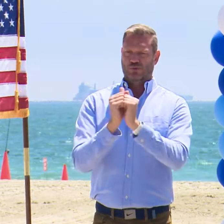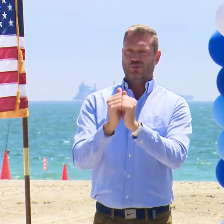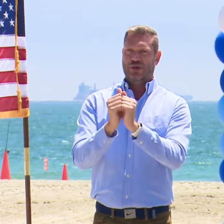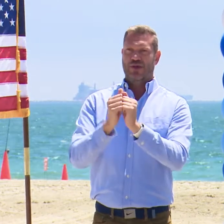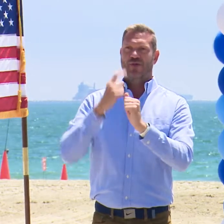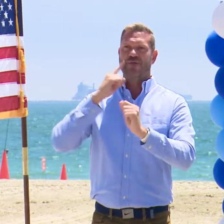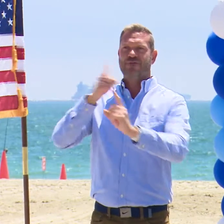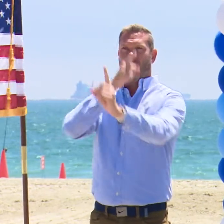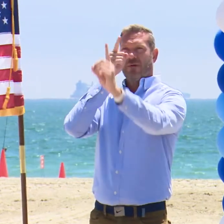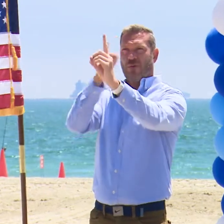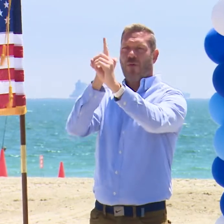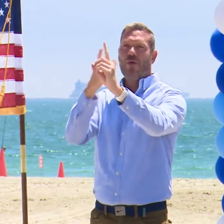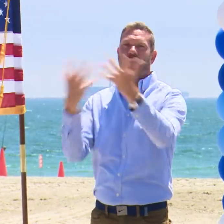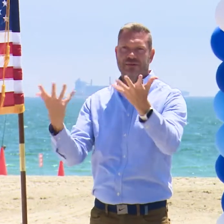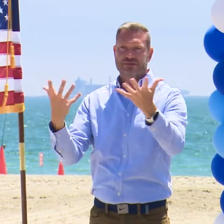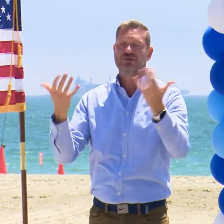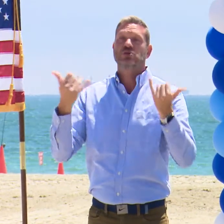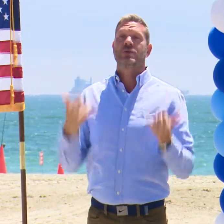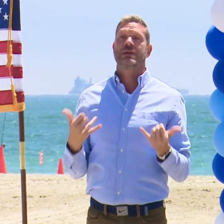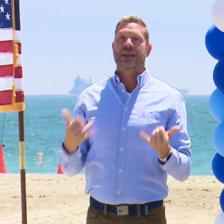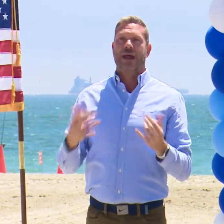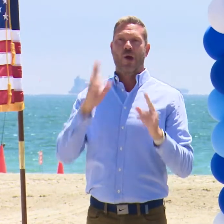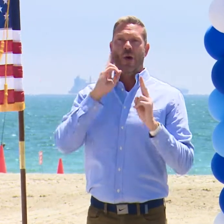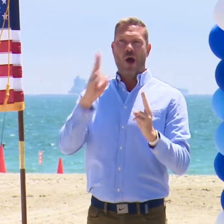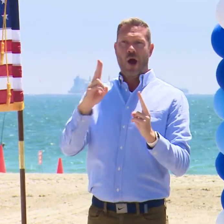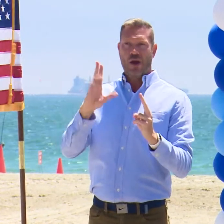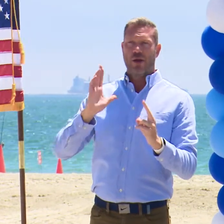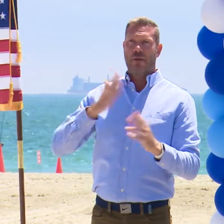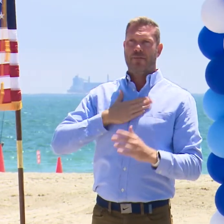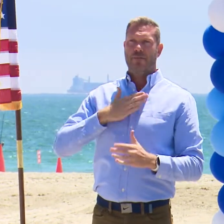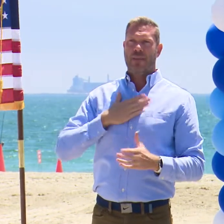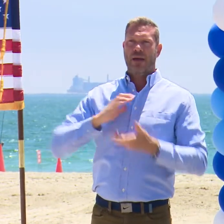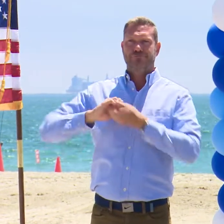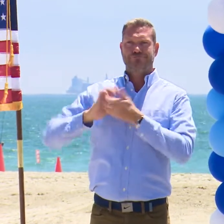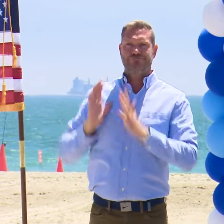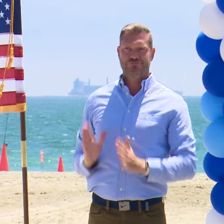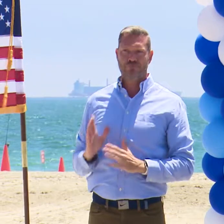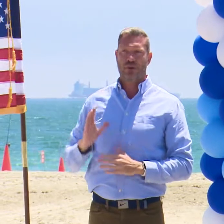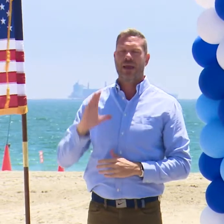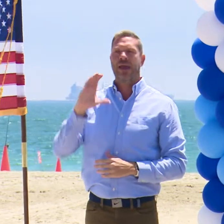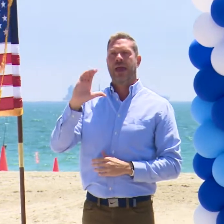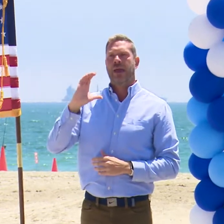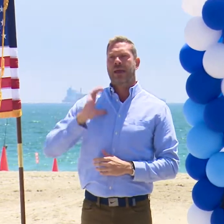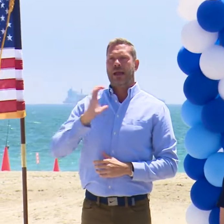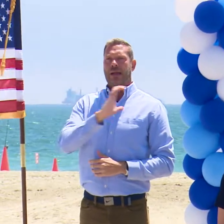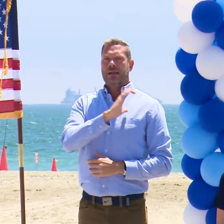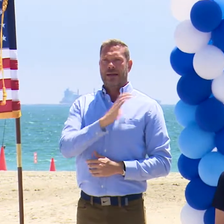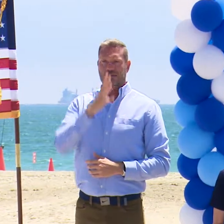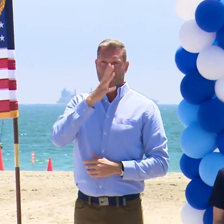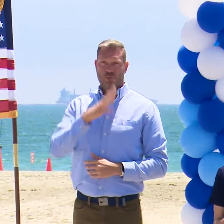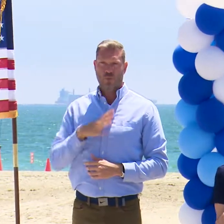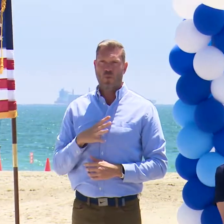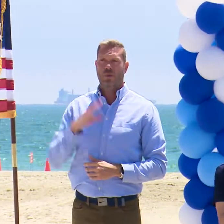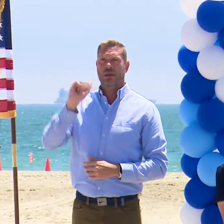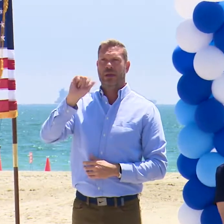with that, I'm honored to introduce my colleague on the council, Councilwoman Allen.